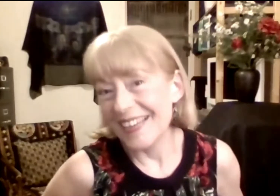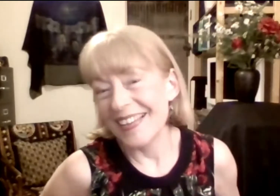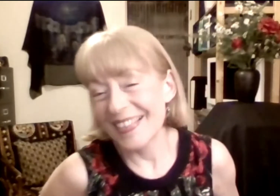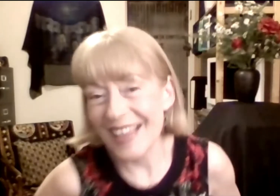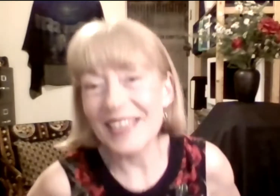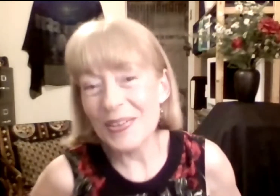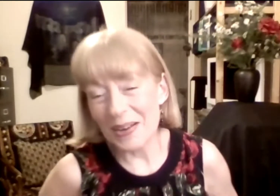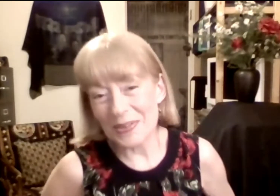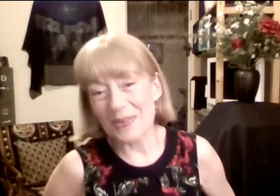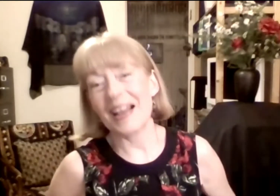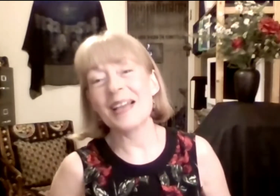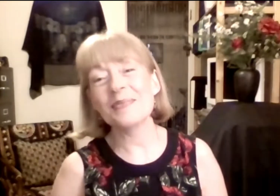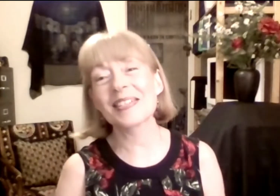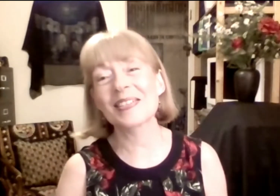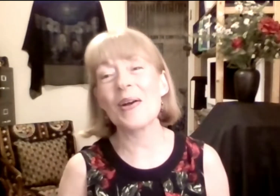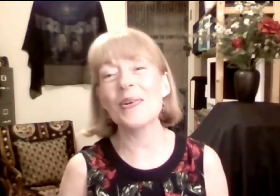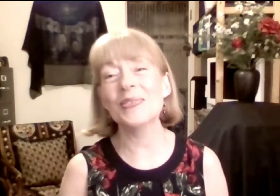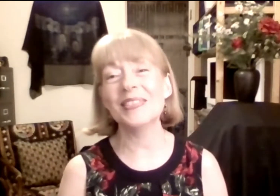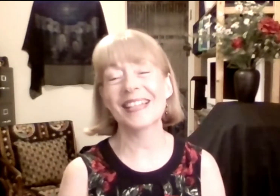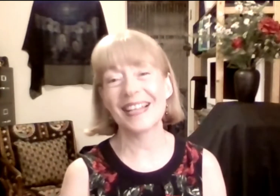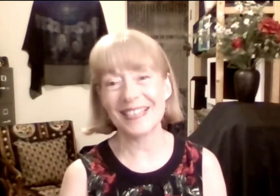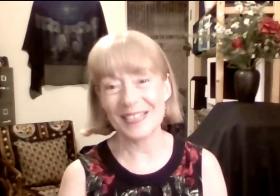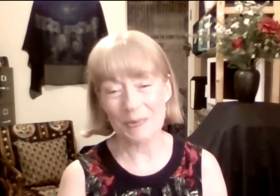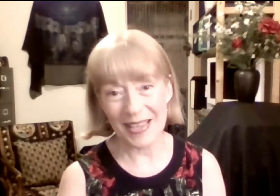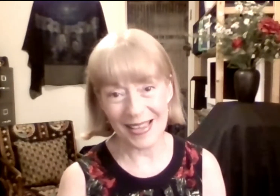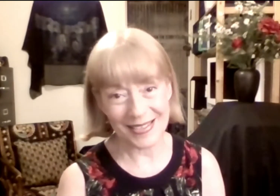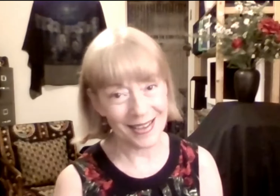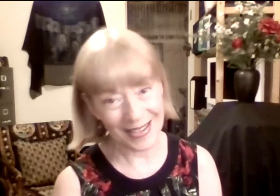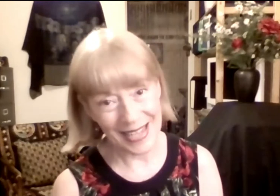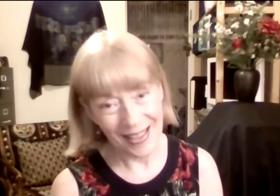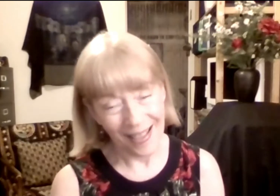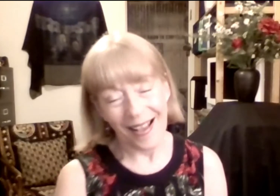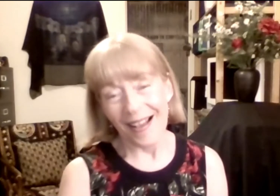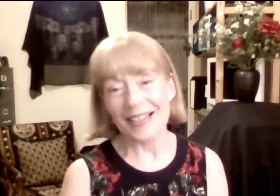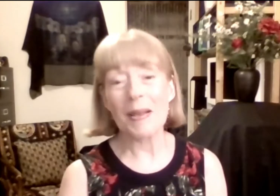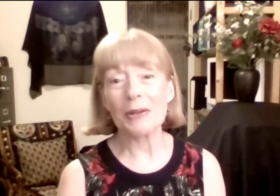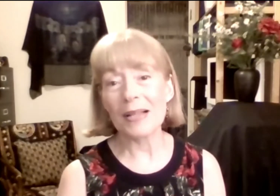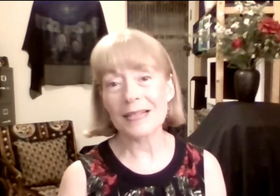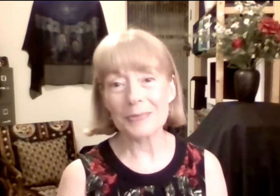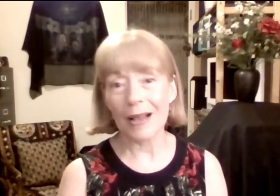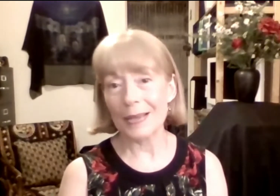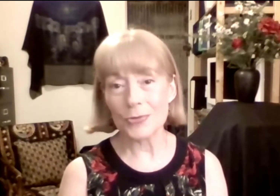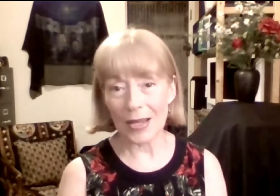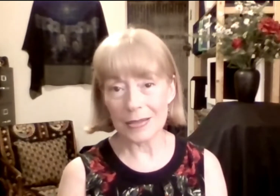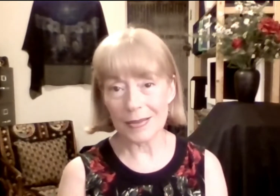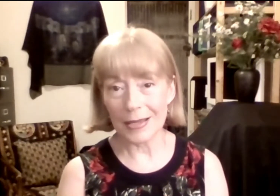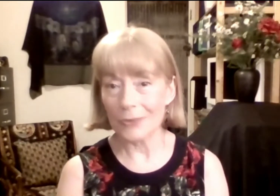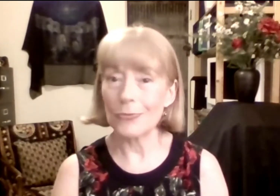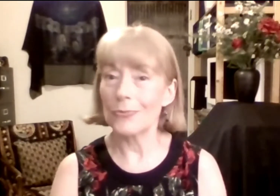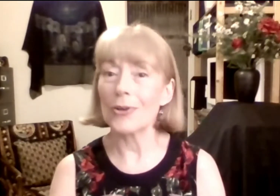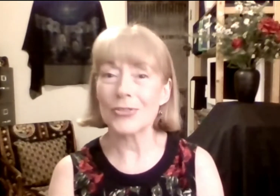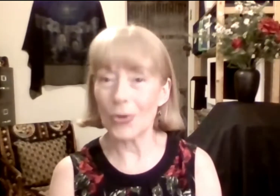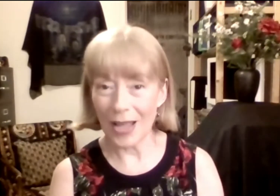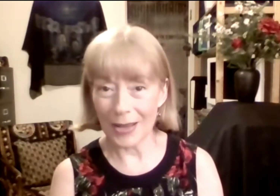Kathy. Thank you, everyone. I am so delighted to be here tonight. I spent quite some time trying to think